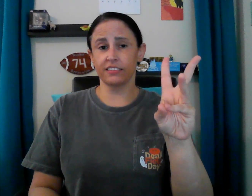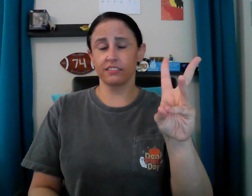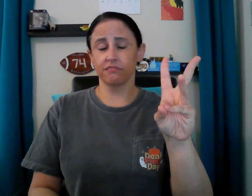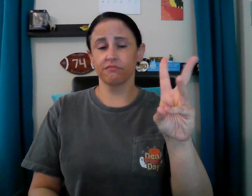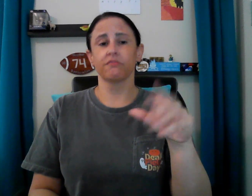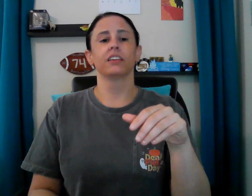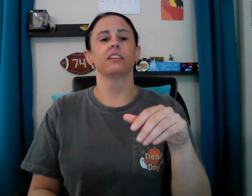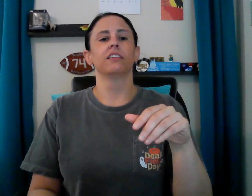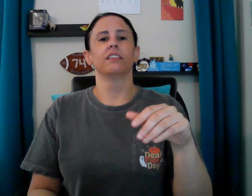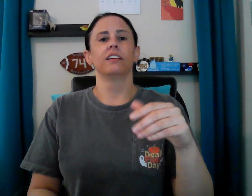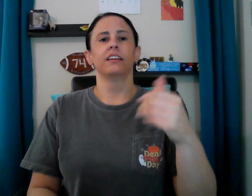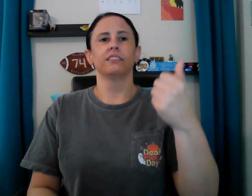2026,